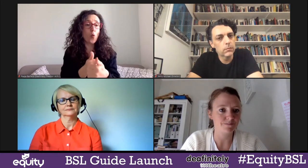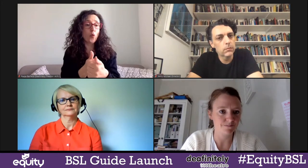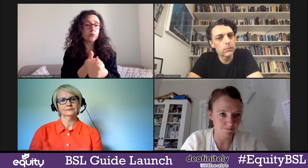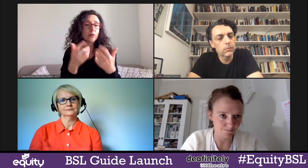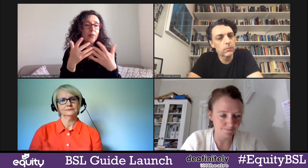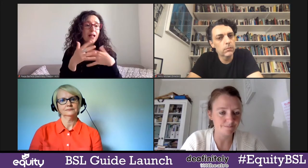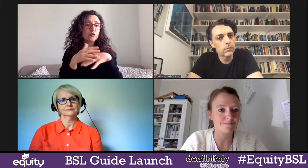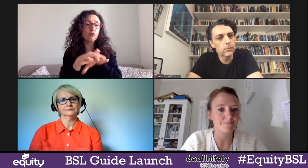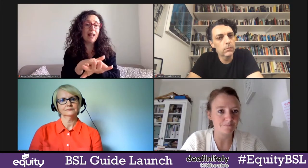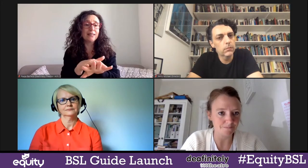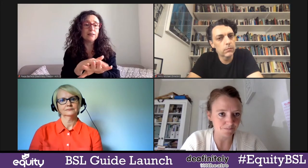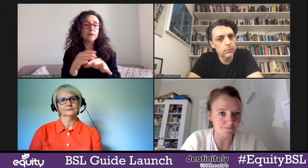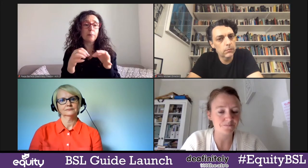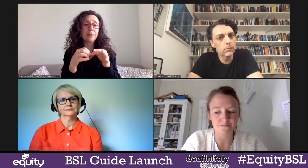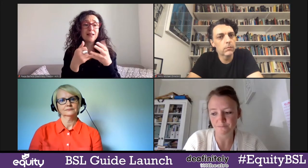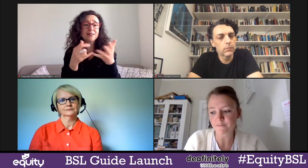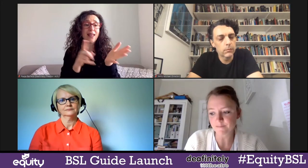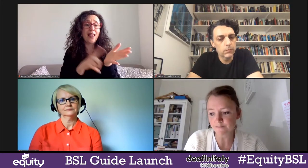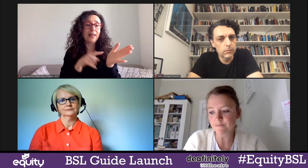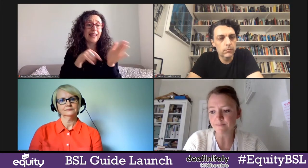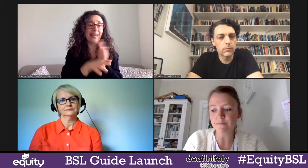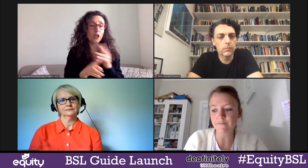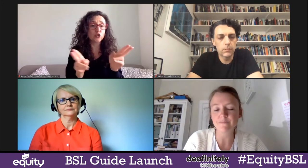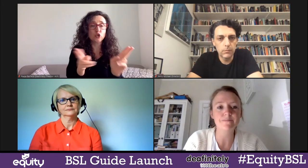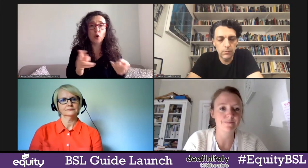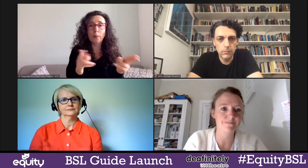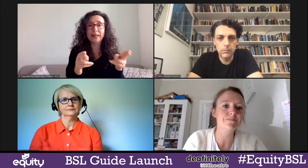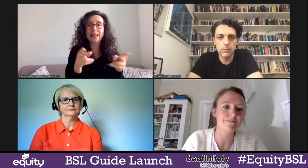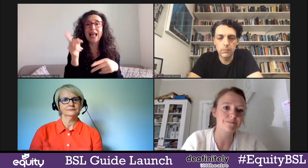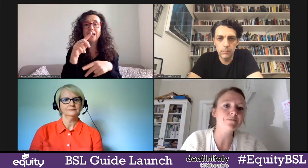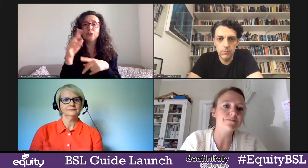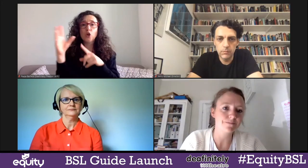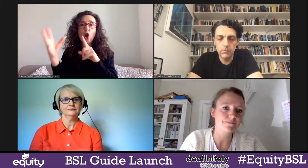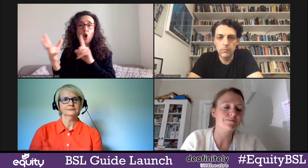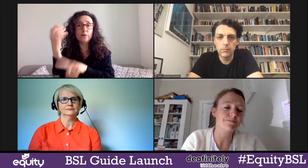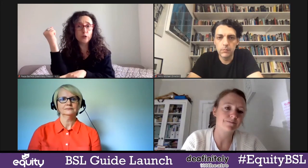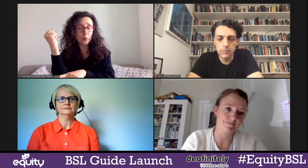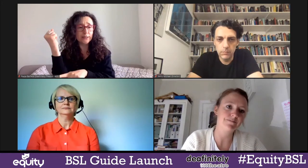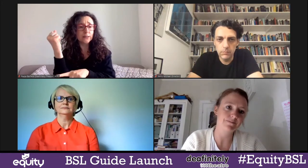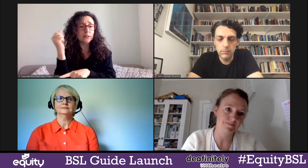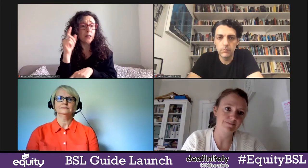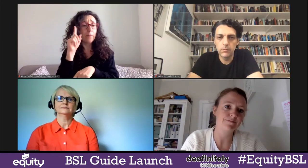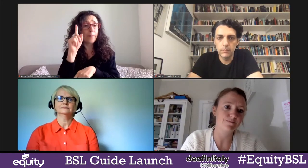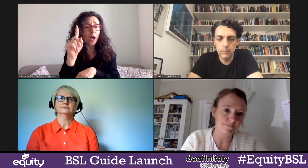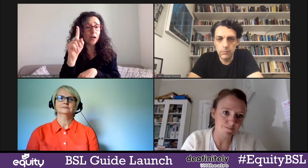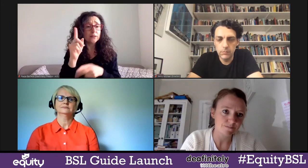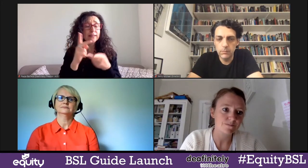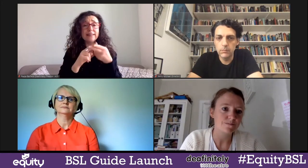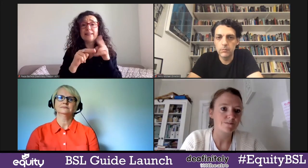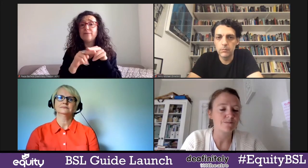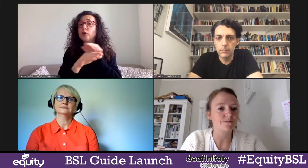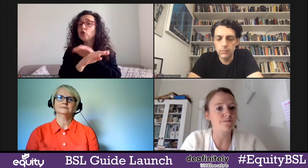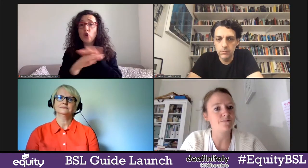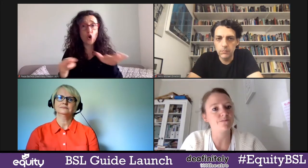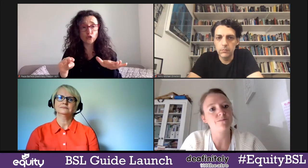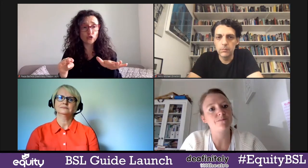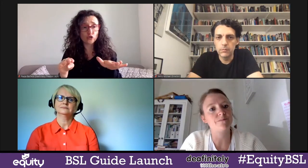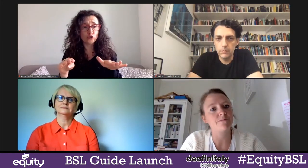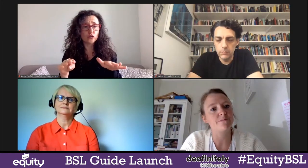consultant or a co-director or an assistant director who then integrated into Tommy and into